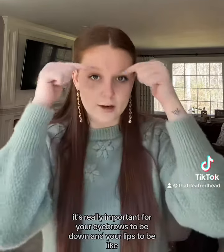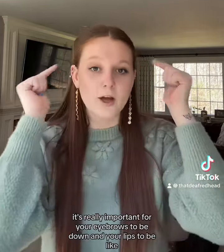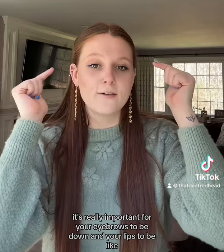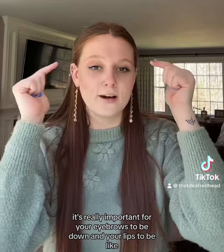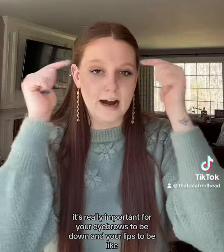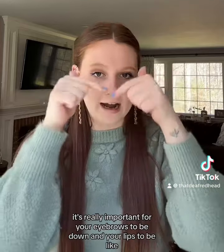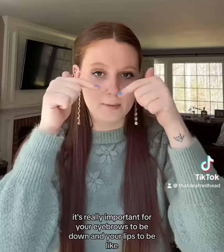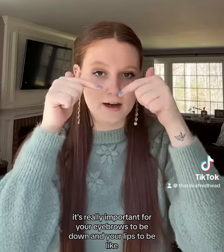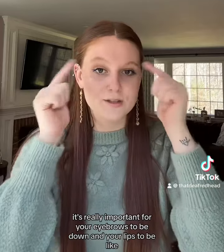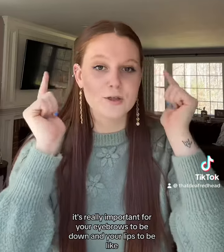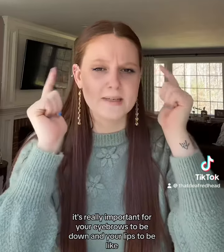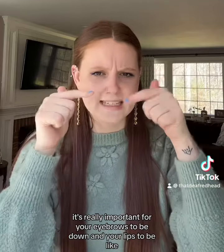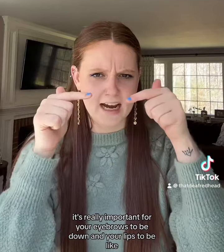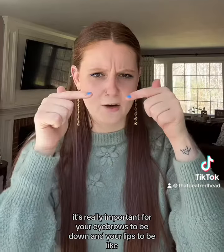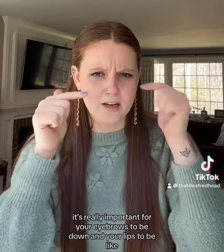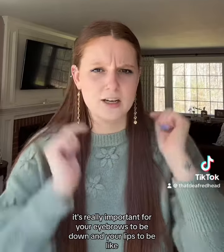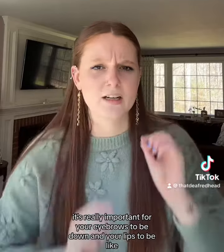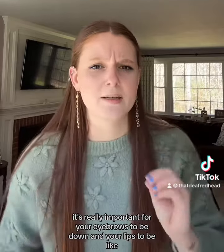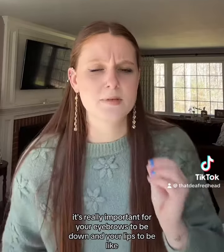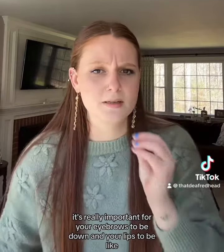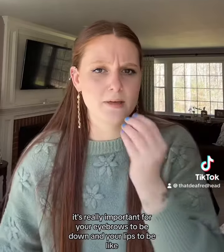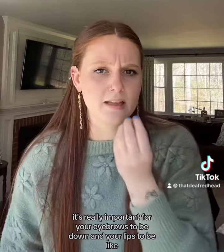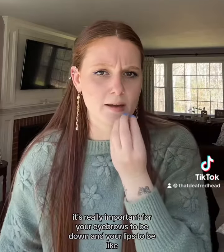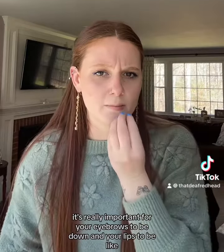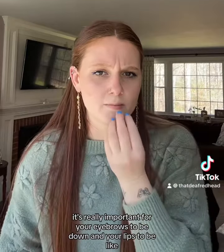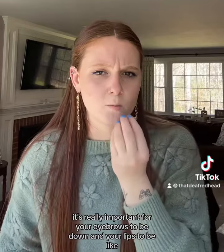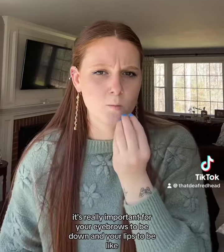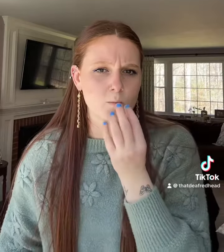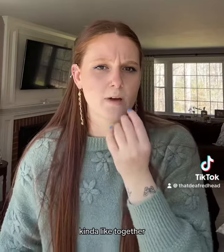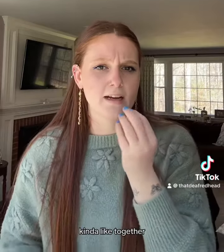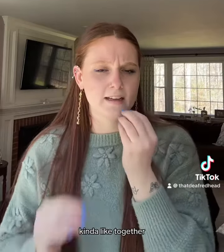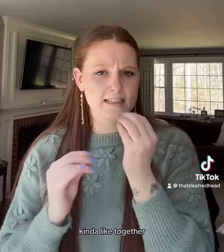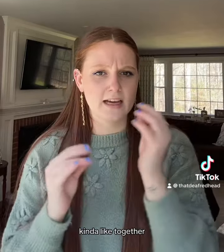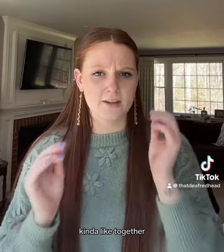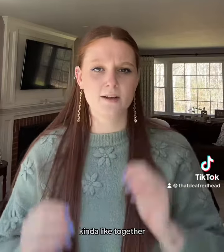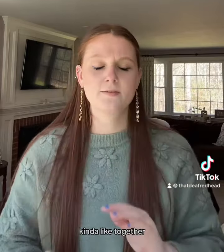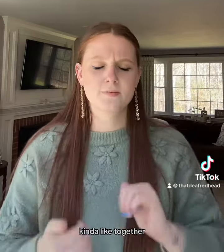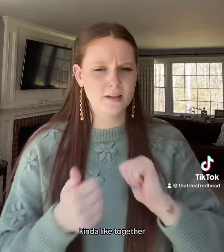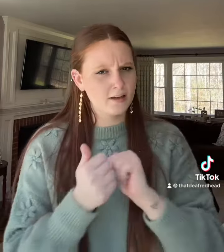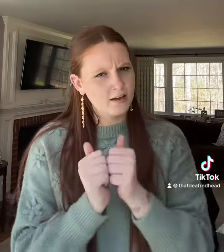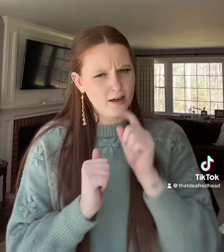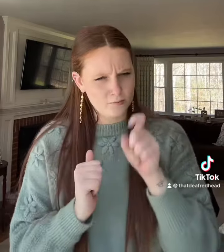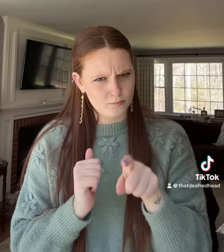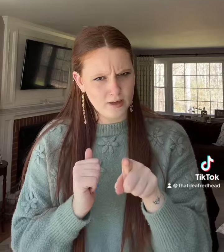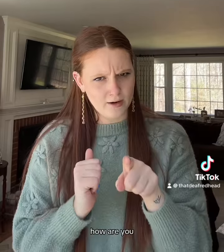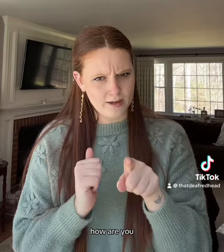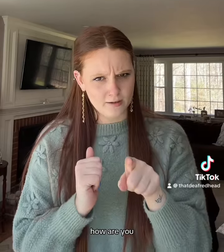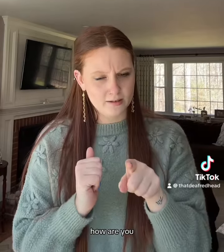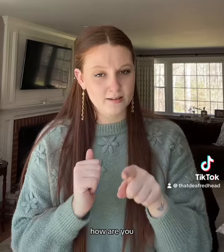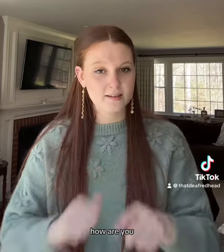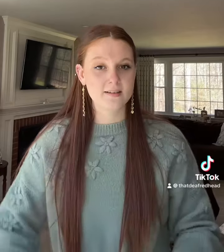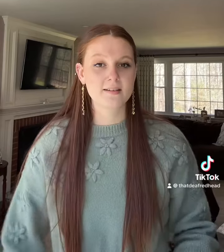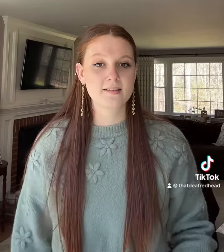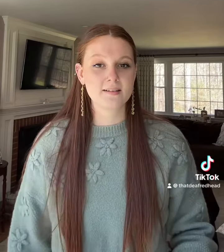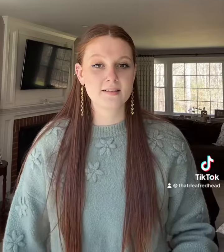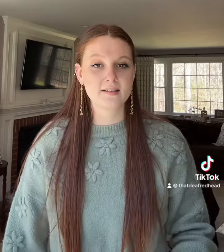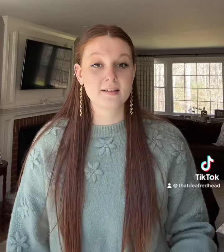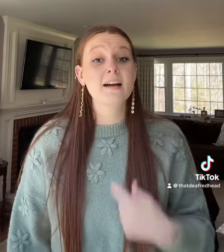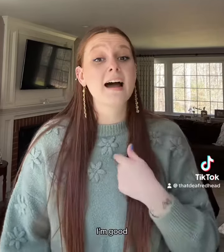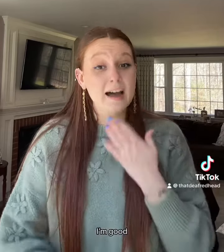for your eyebrows to be down and your lips to be kind of together. How are you? I'm